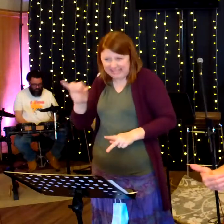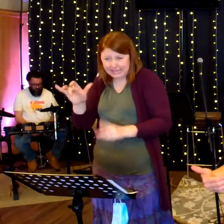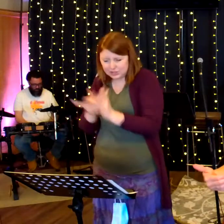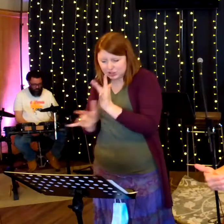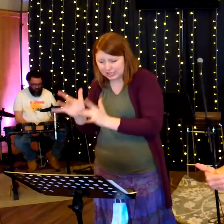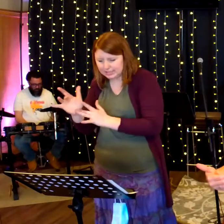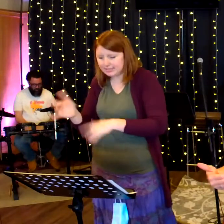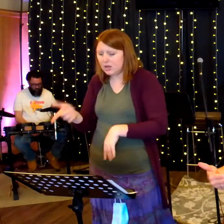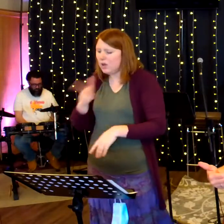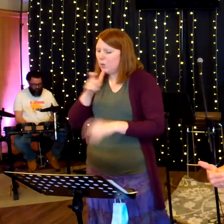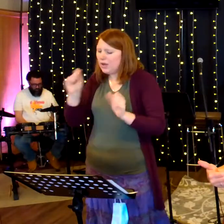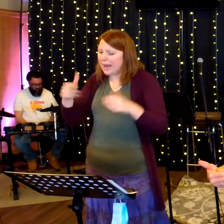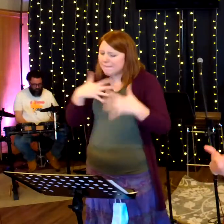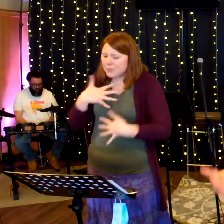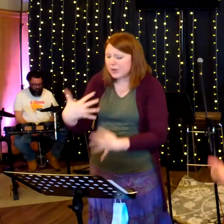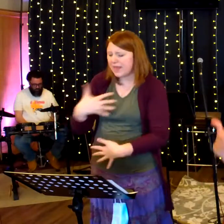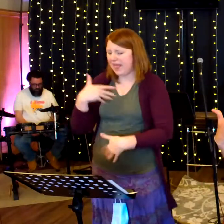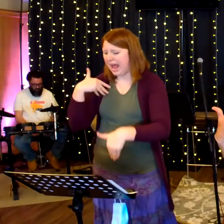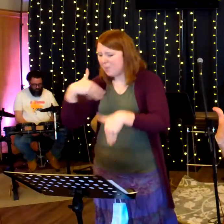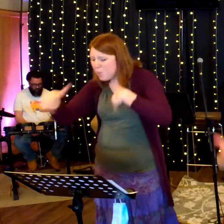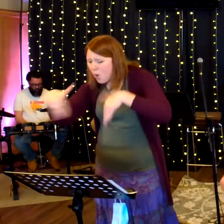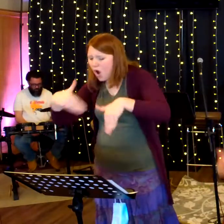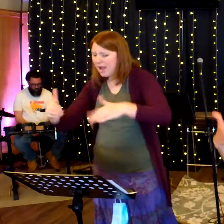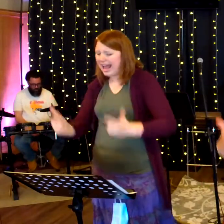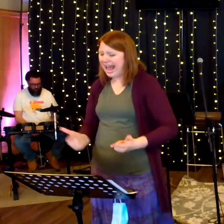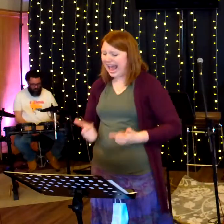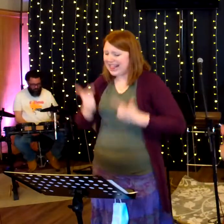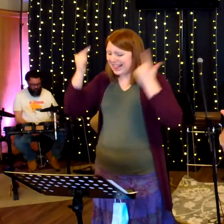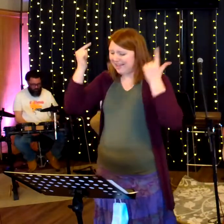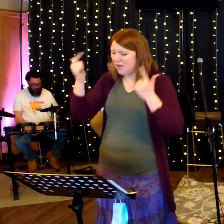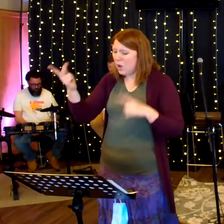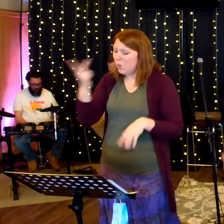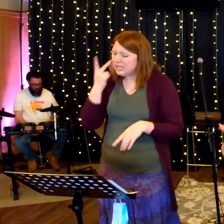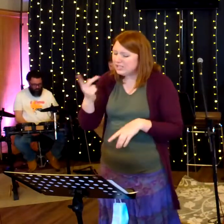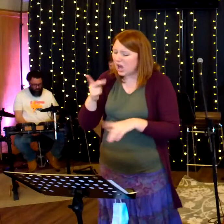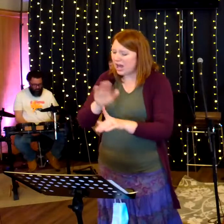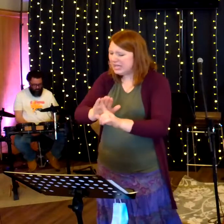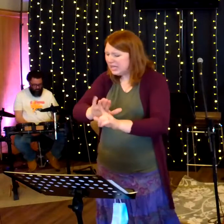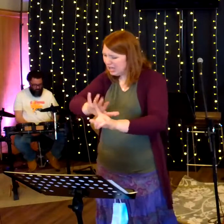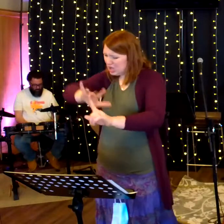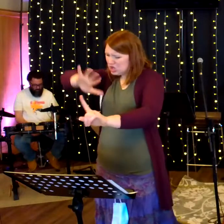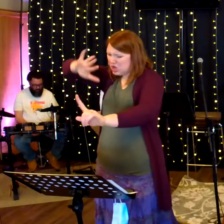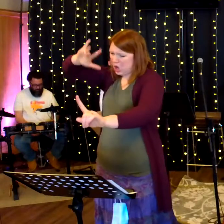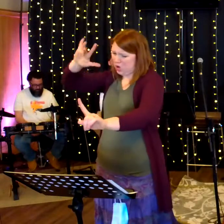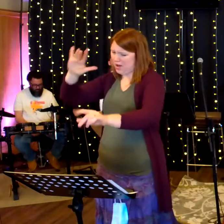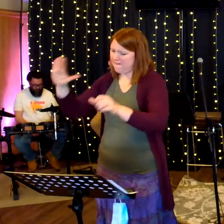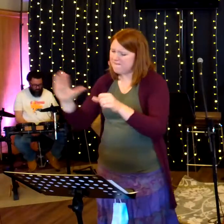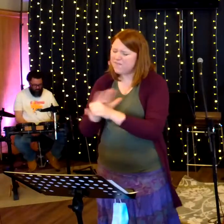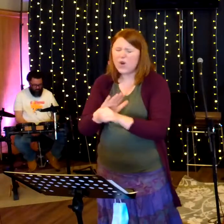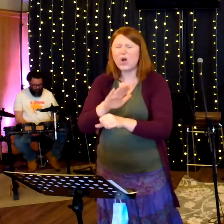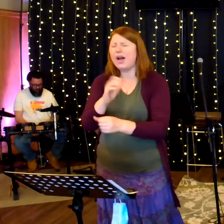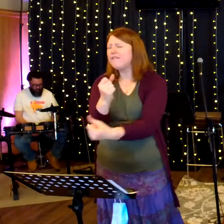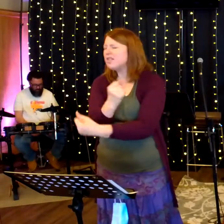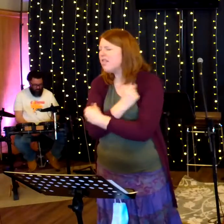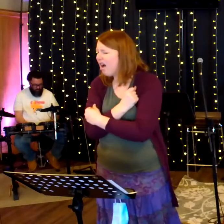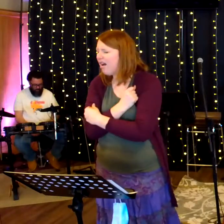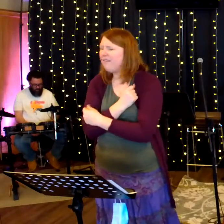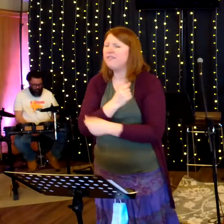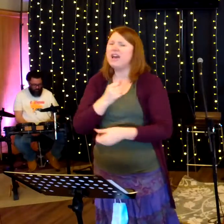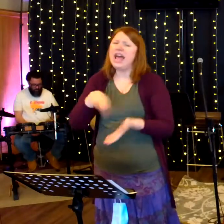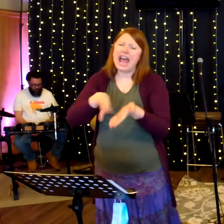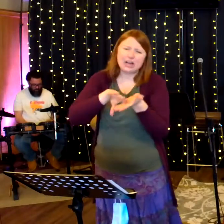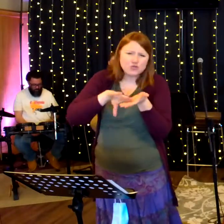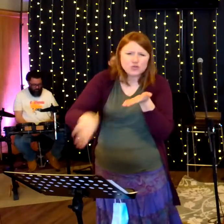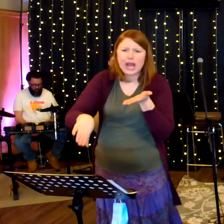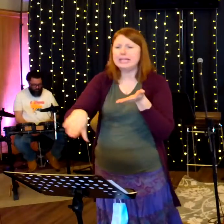his glory. Glory as of the only Son from the Father, full of grace and truth. And then if we jump